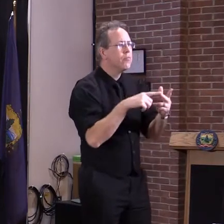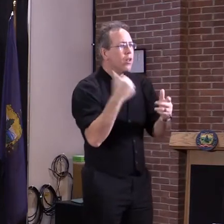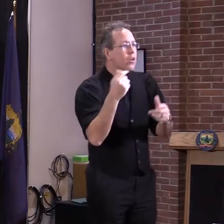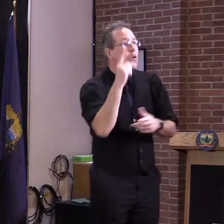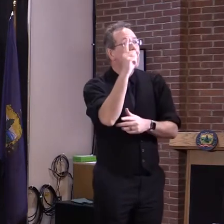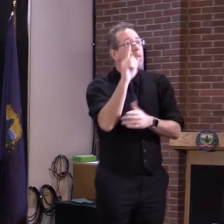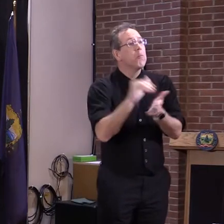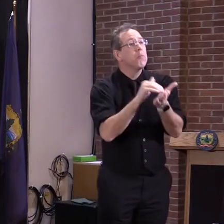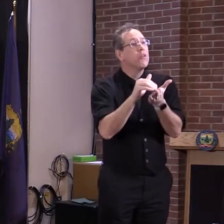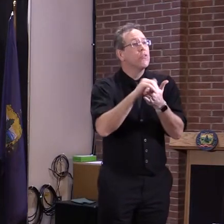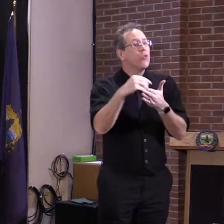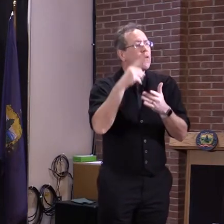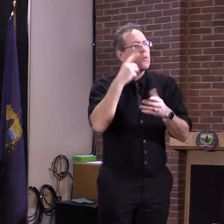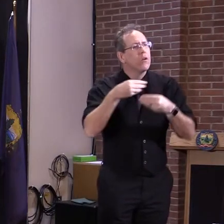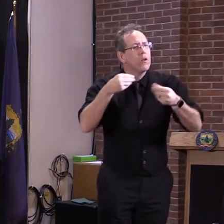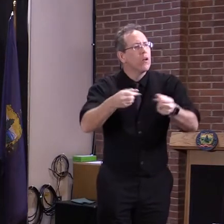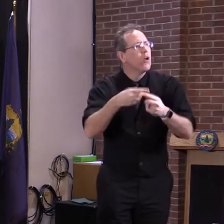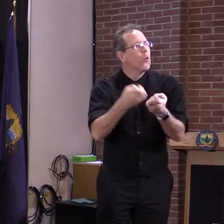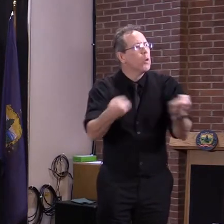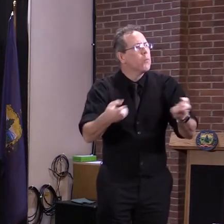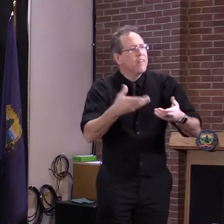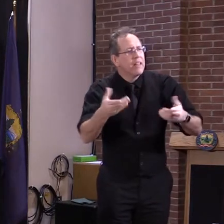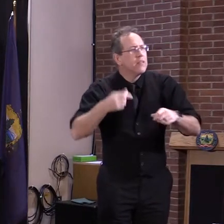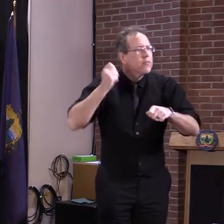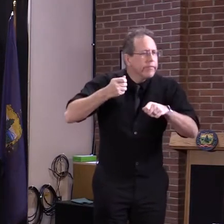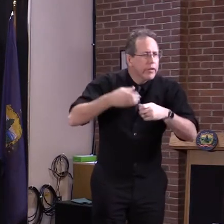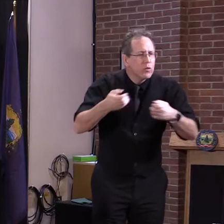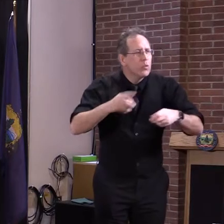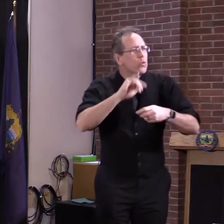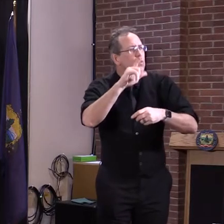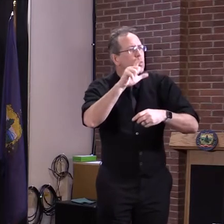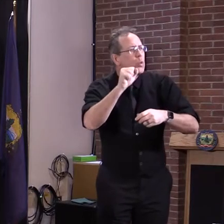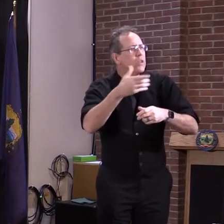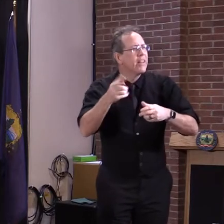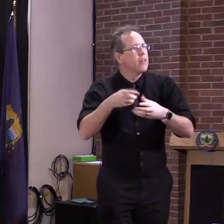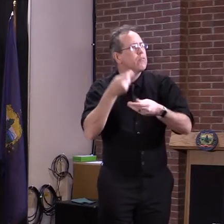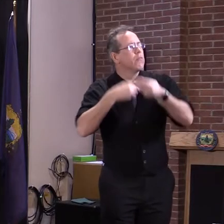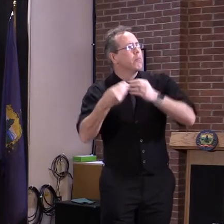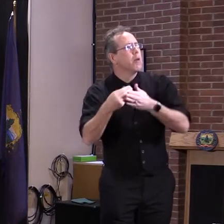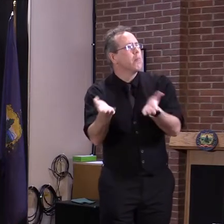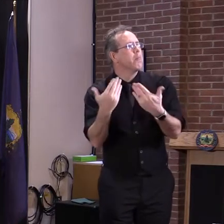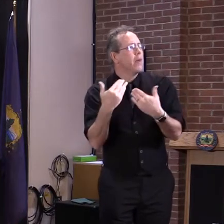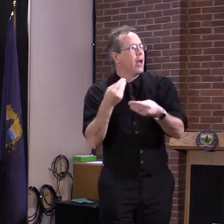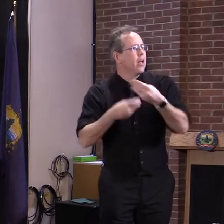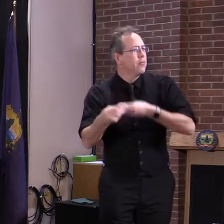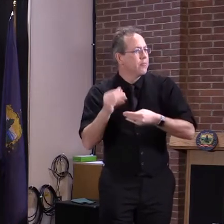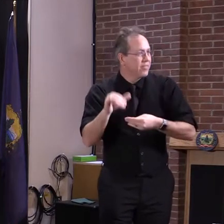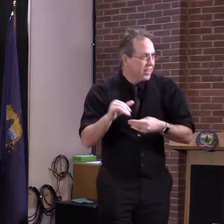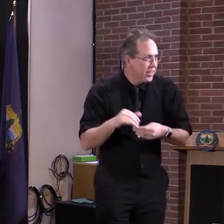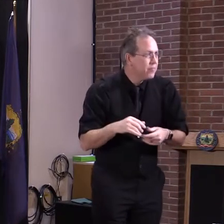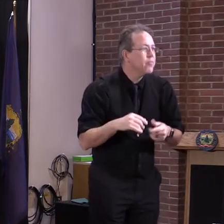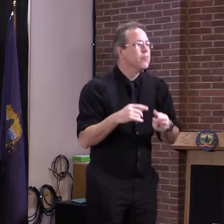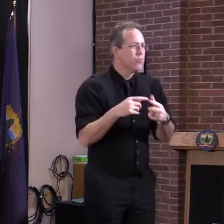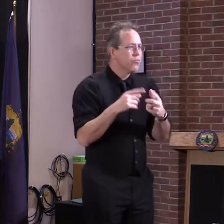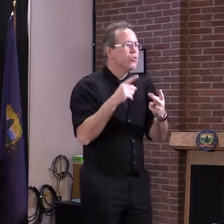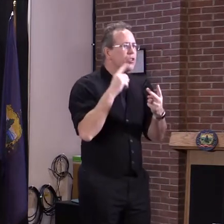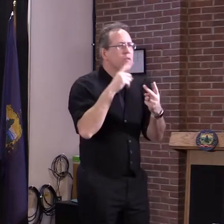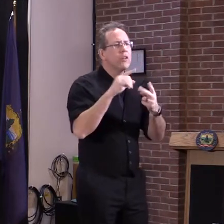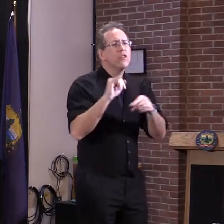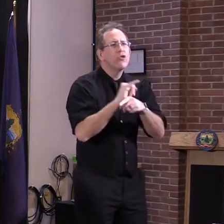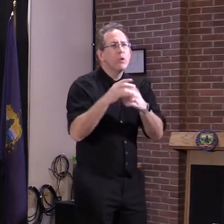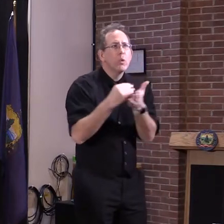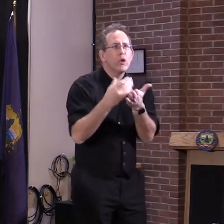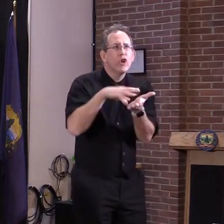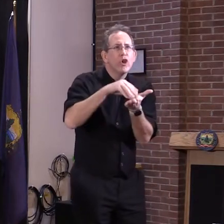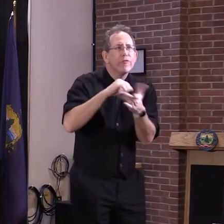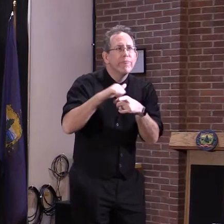and tools, which would reimburse employers of apprentices for these costs. We also need to work to